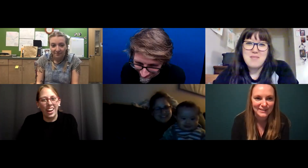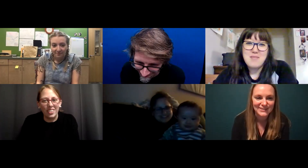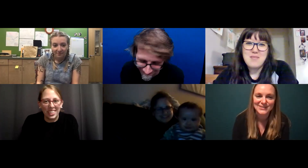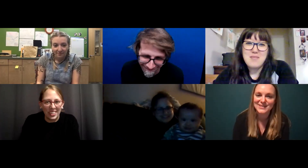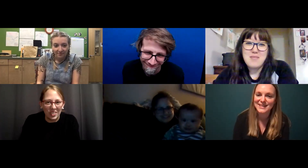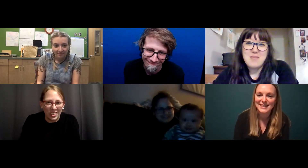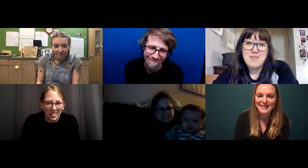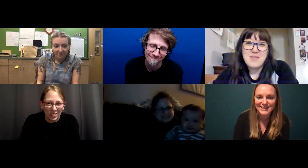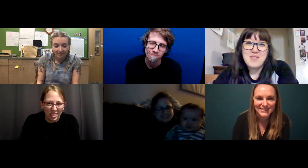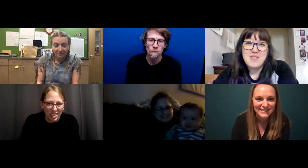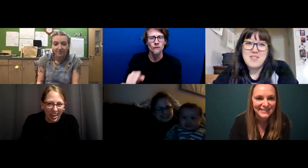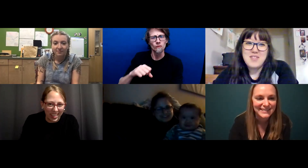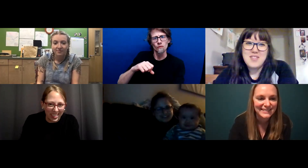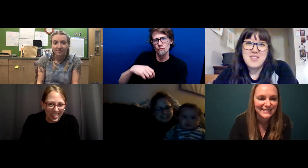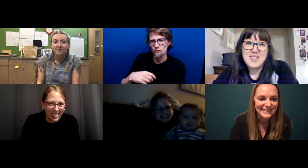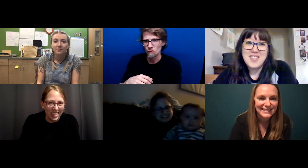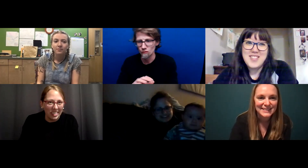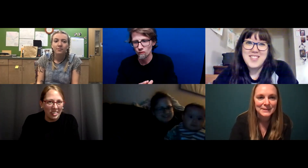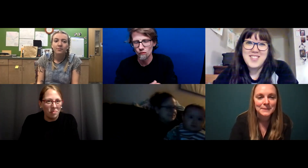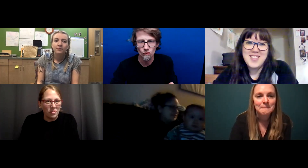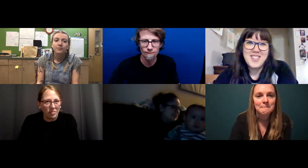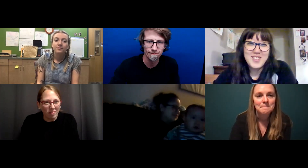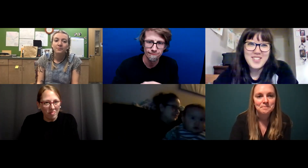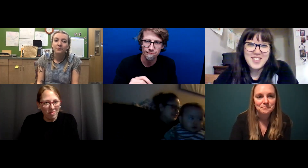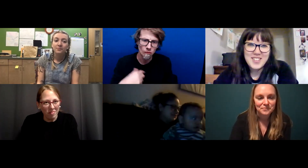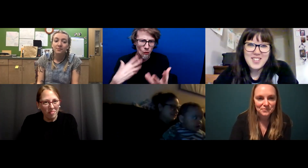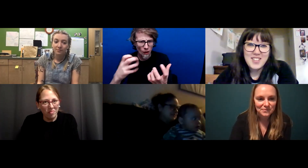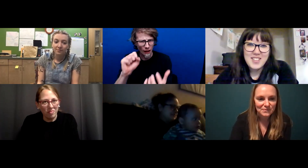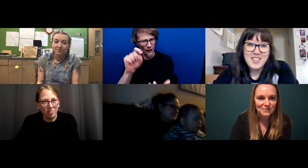Oh, how cute. What a sweet child.